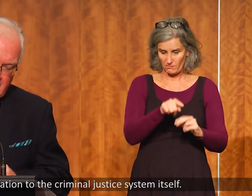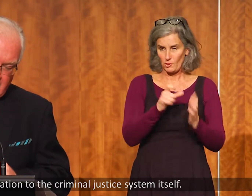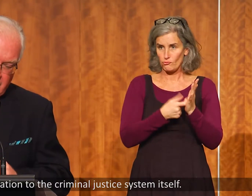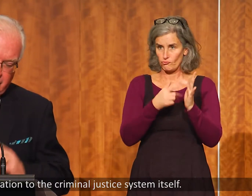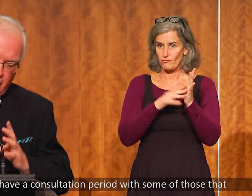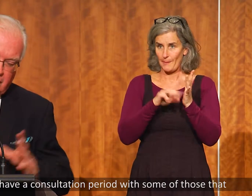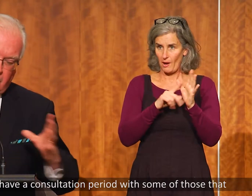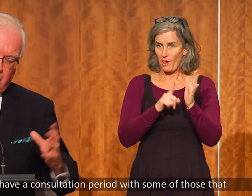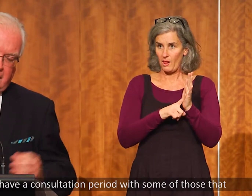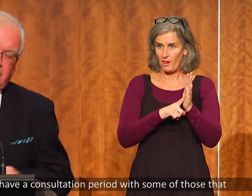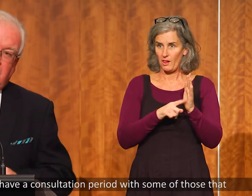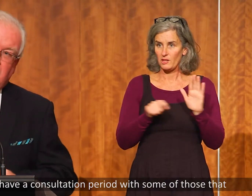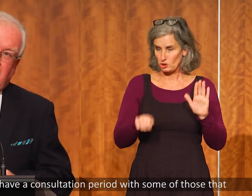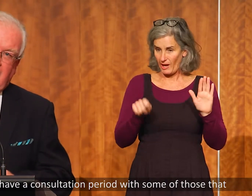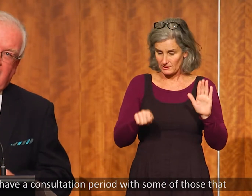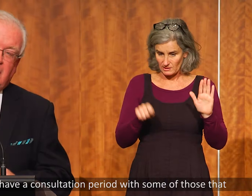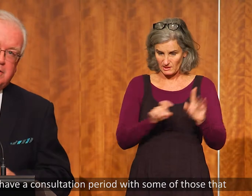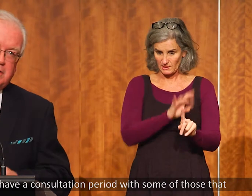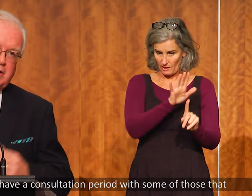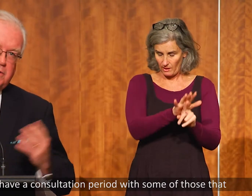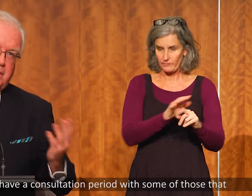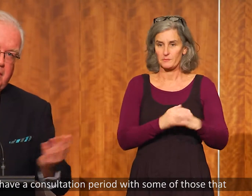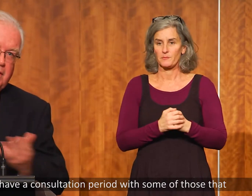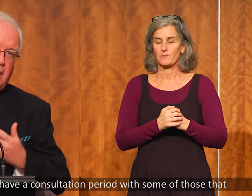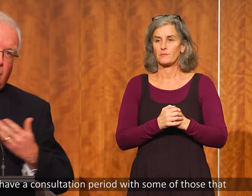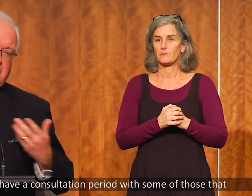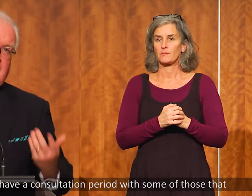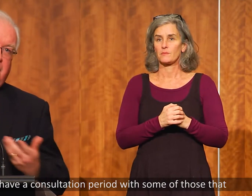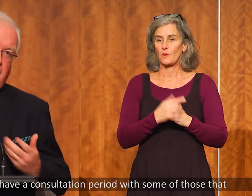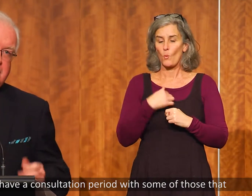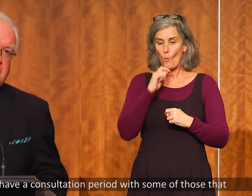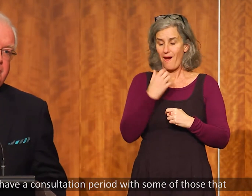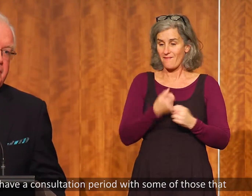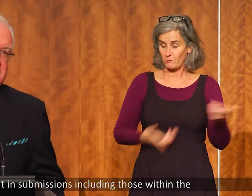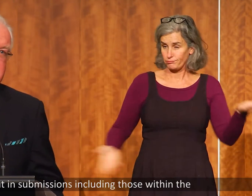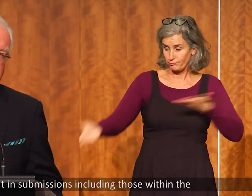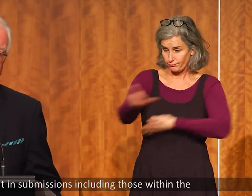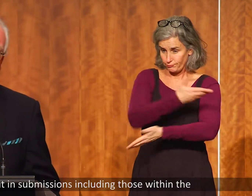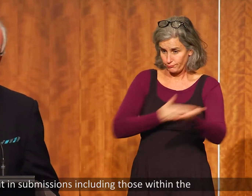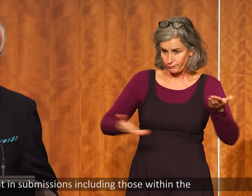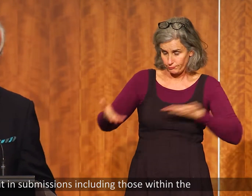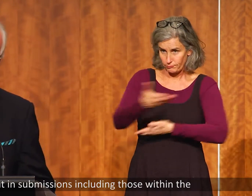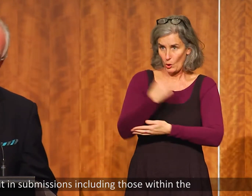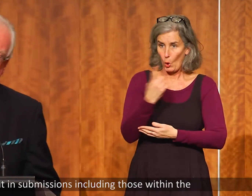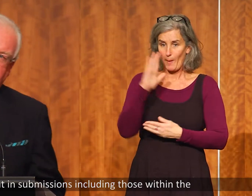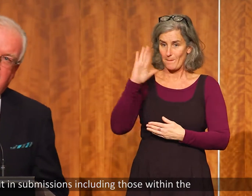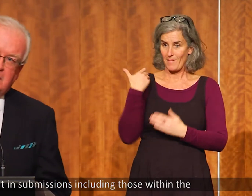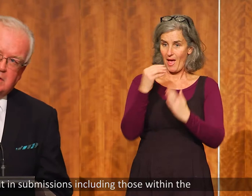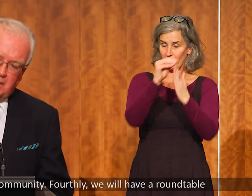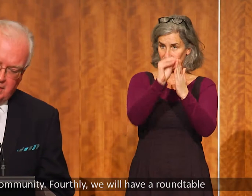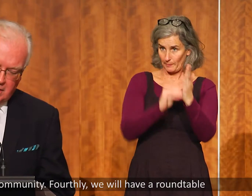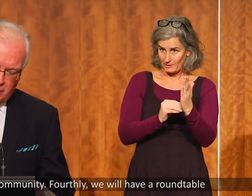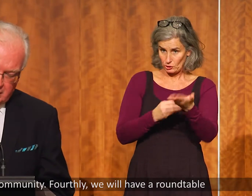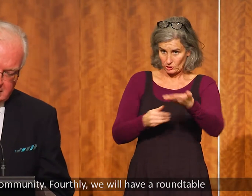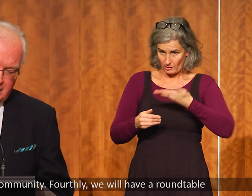itself. The third thing we will then do is we will have a consultation period with some of those that have put in submissions, including those within